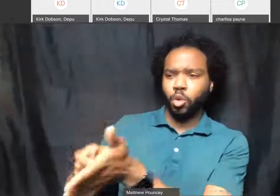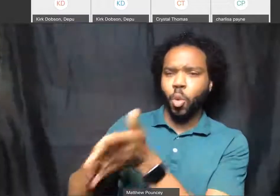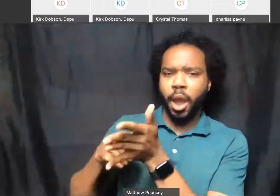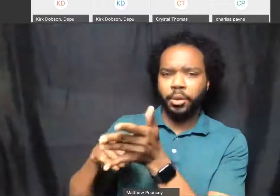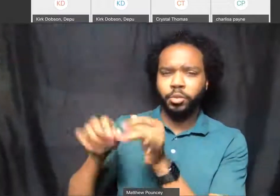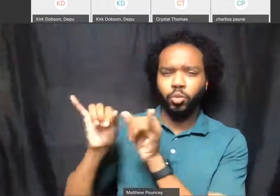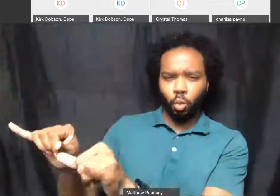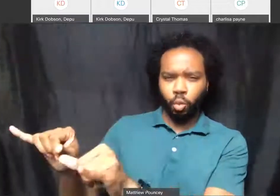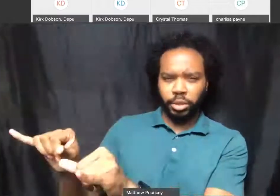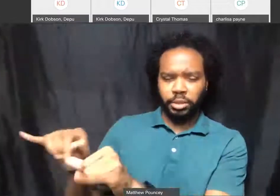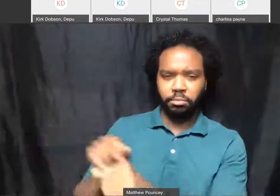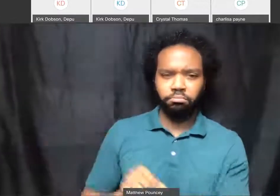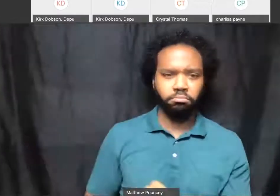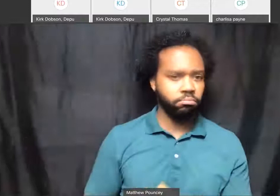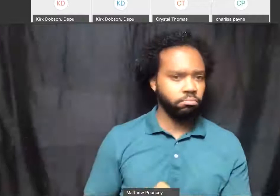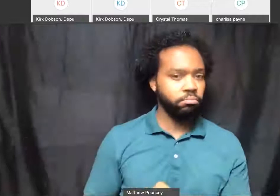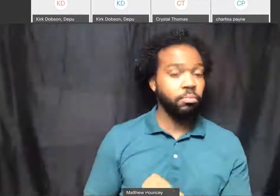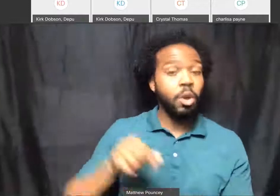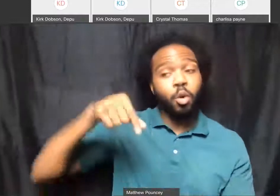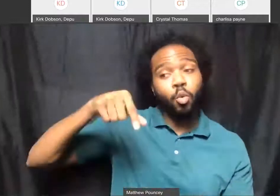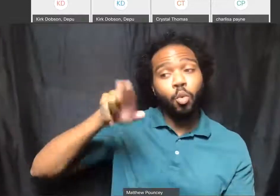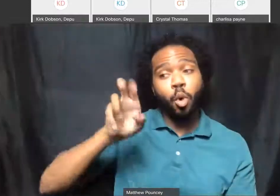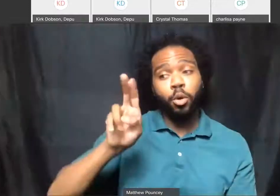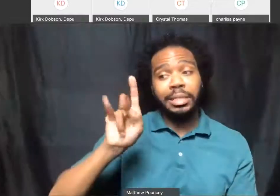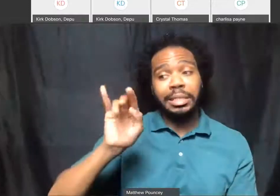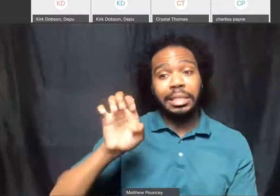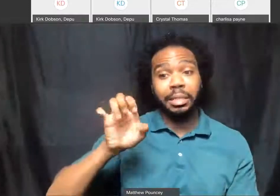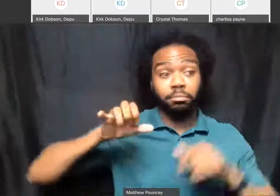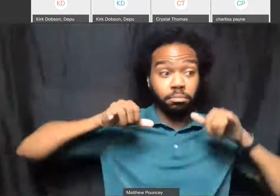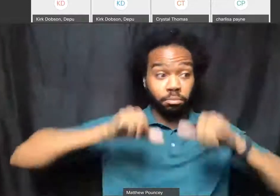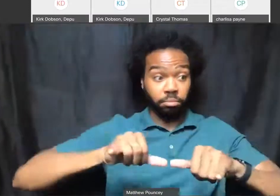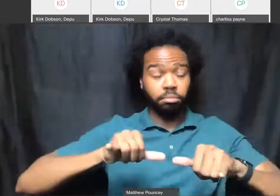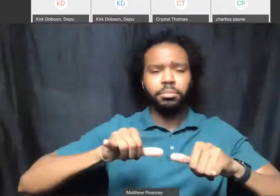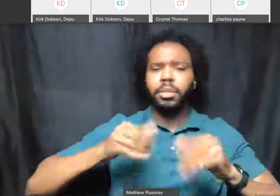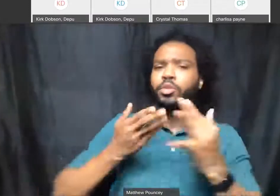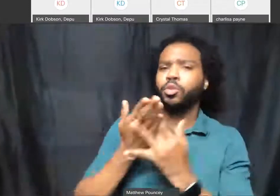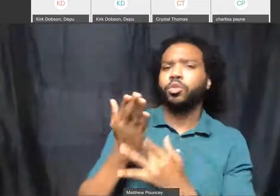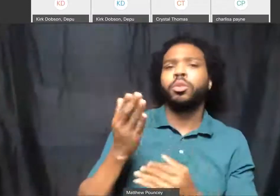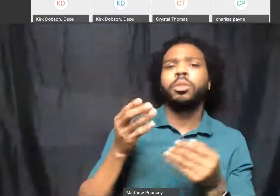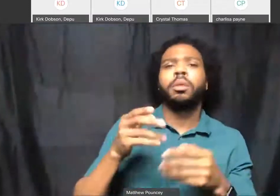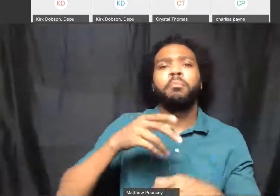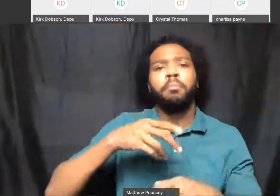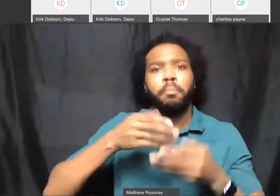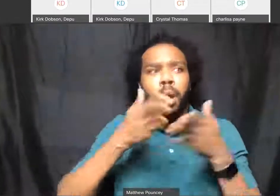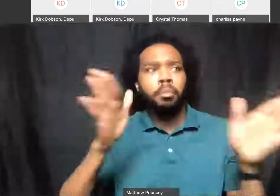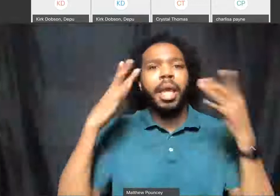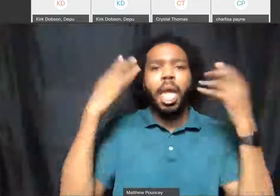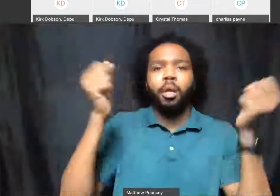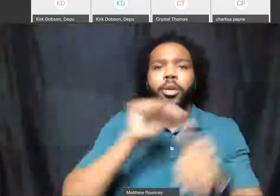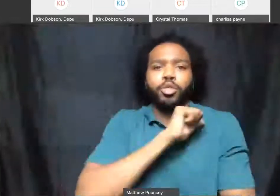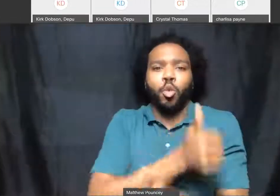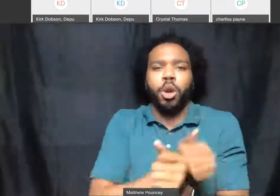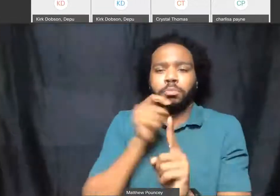quarantine. Quarantine is something that's done by the public health authority in a state. So even people